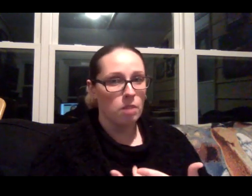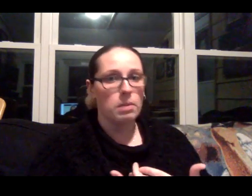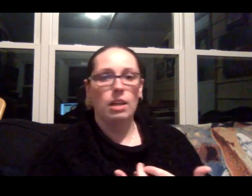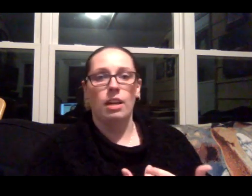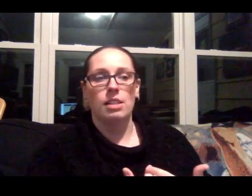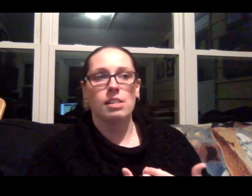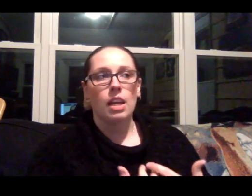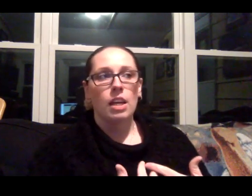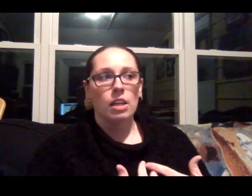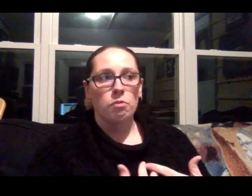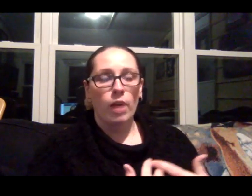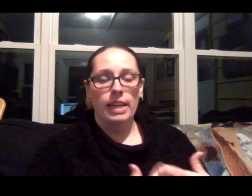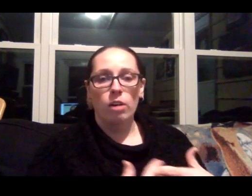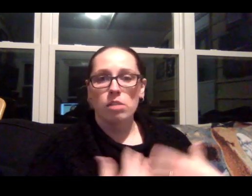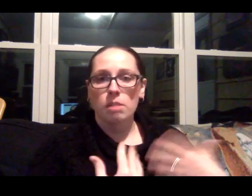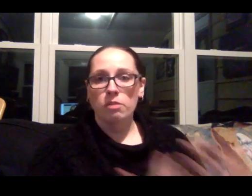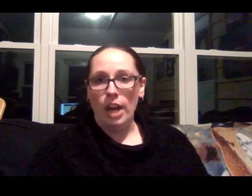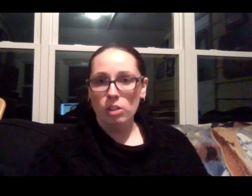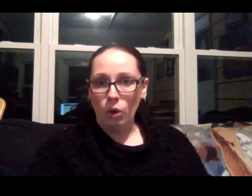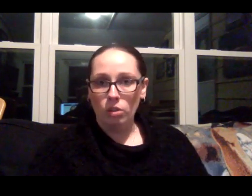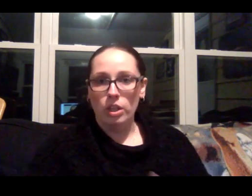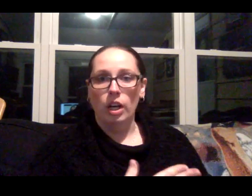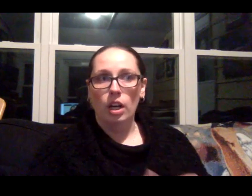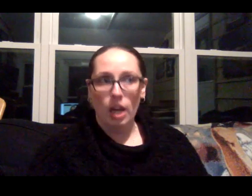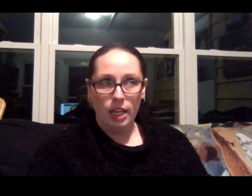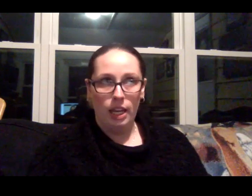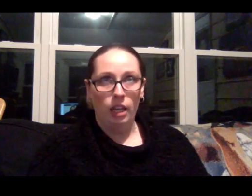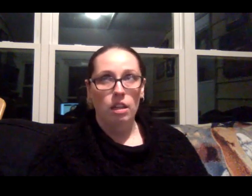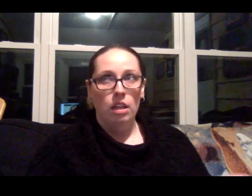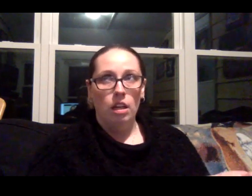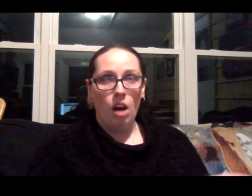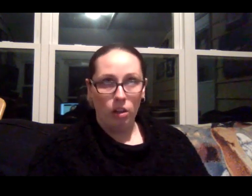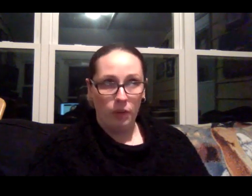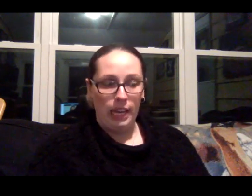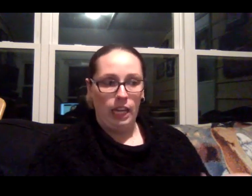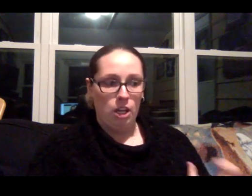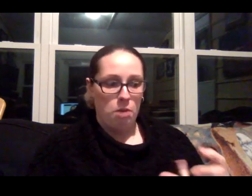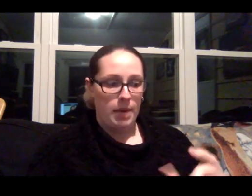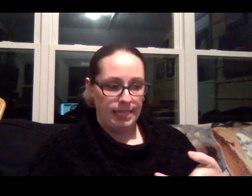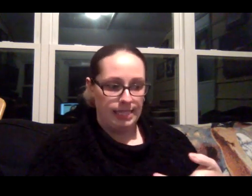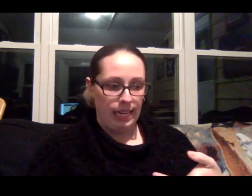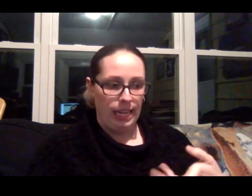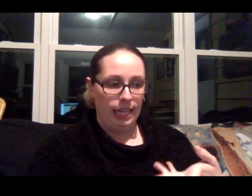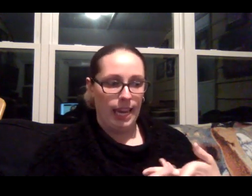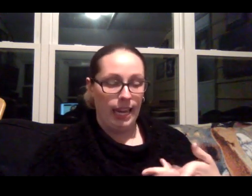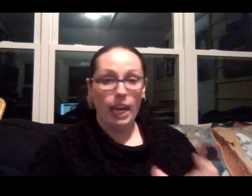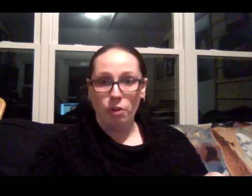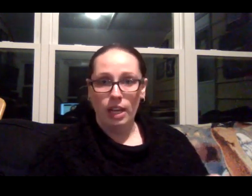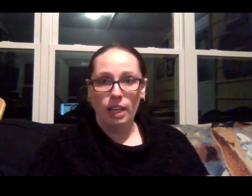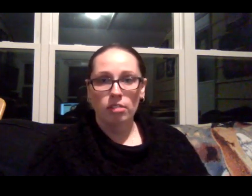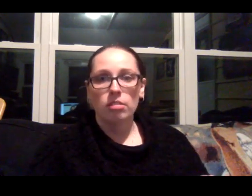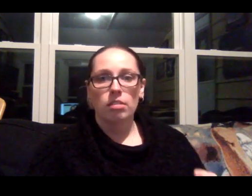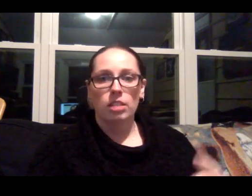parent, because right now, some of Jack's goals are cutting, coloring, pasting, and